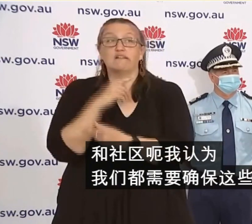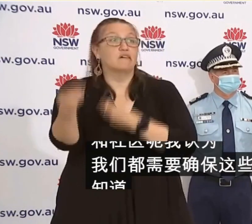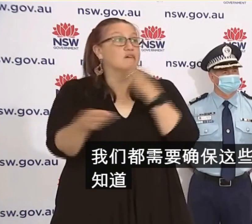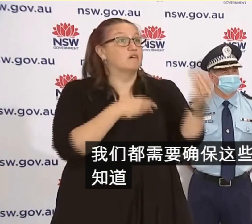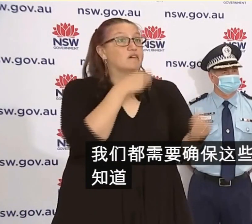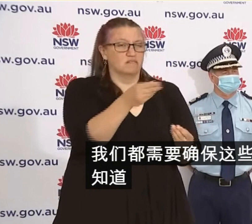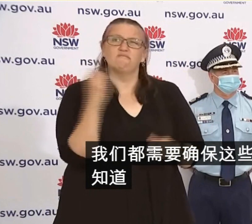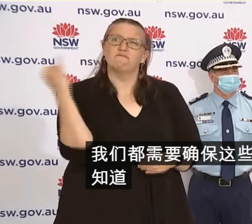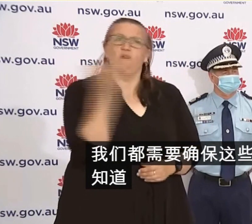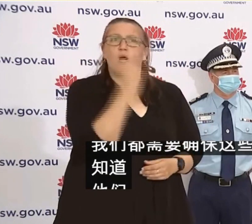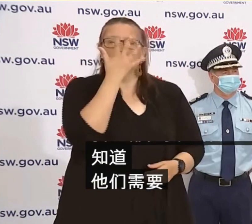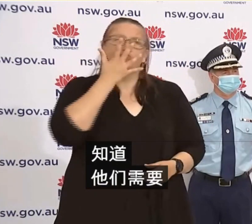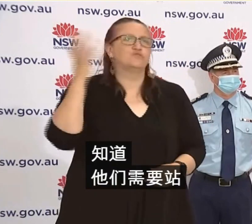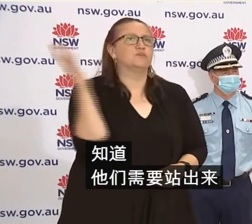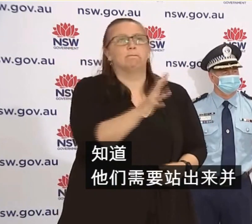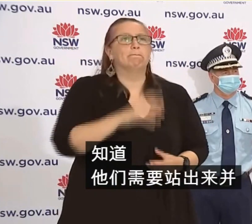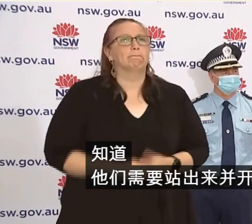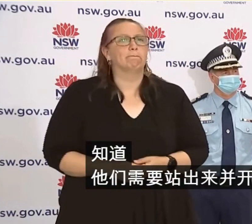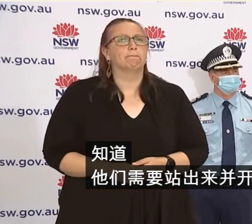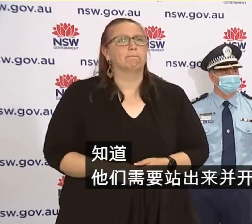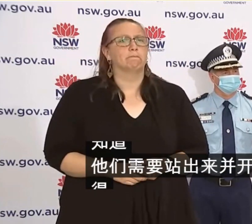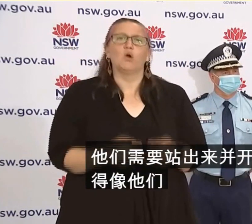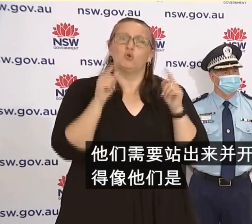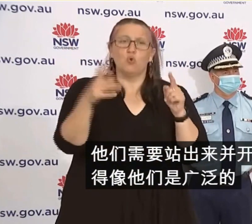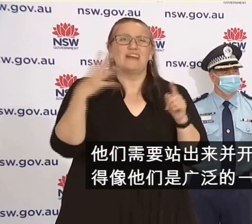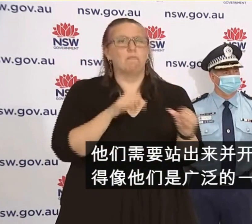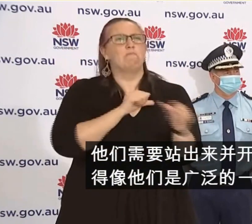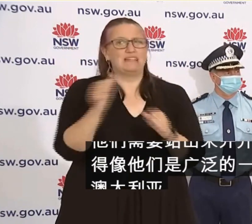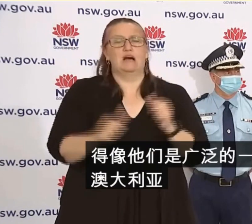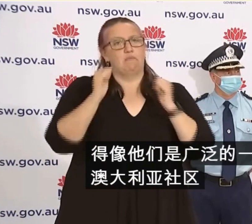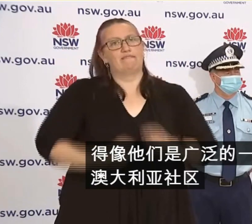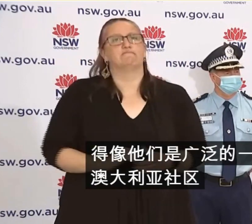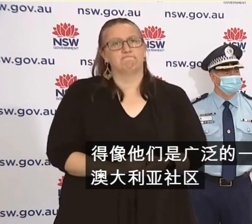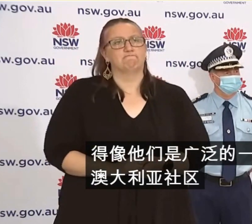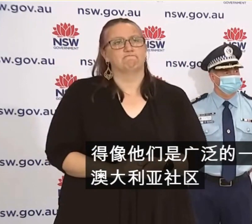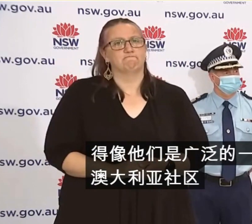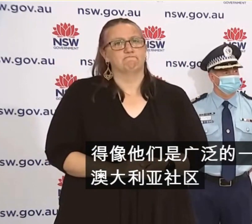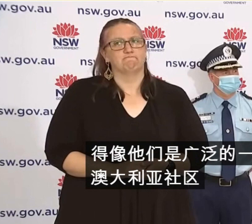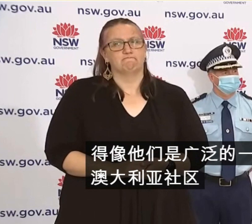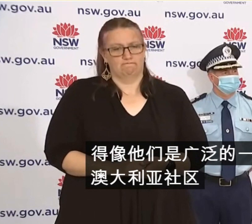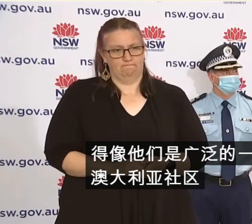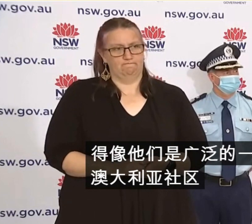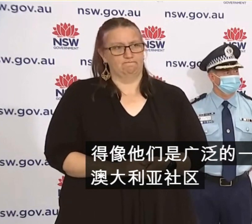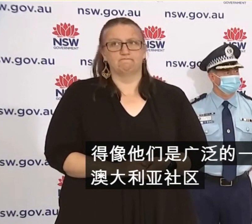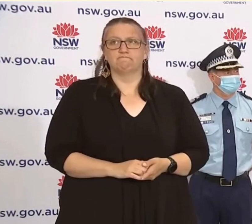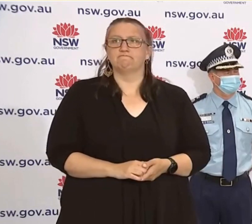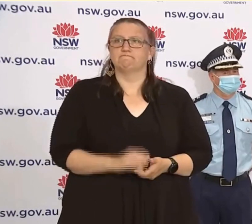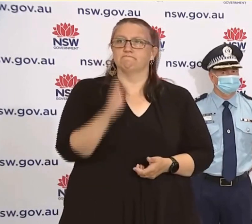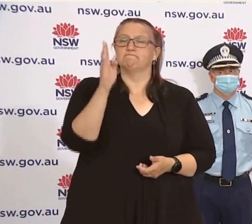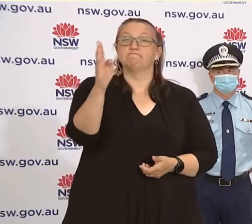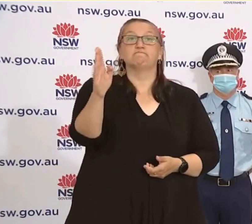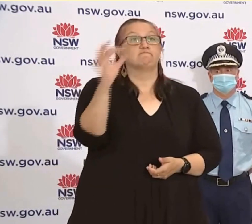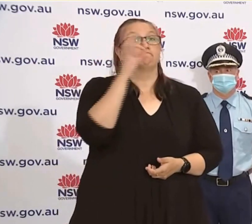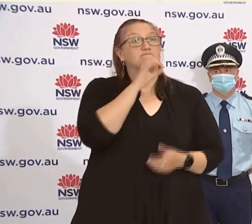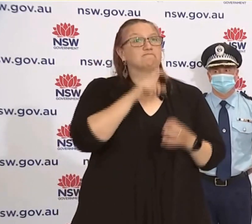sure those people know that they need to step up and start behaving like they're part of the broader Australian community. Minister, in regards to